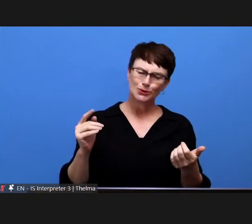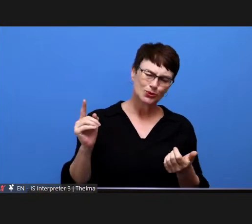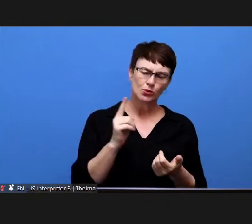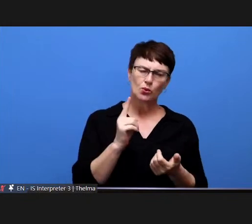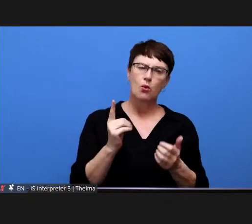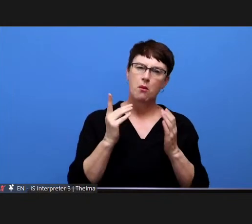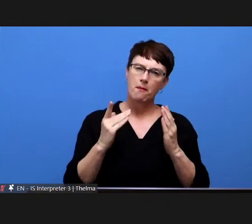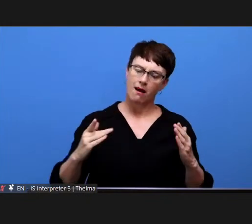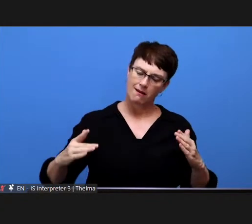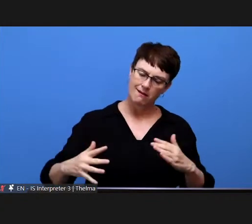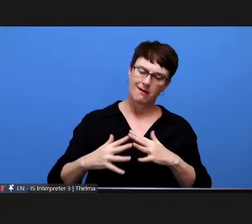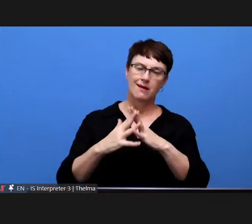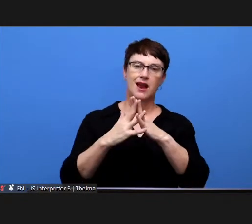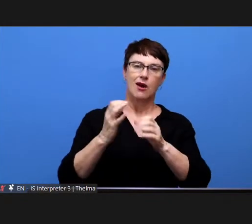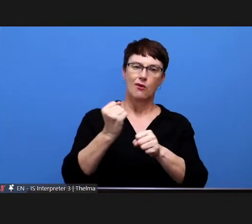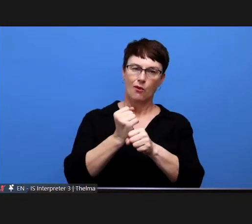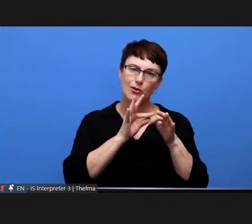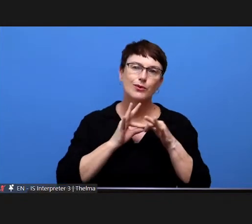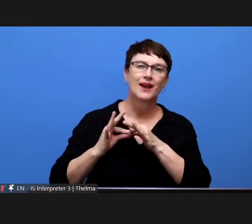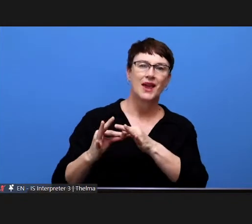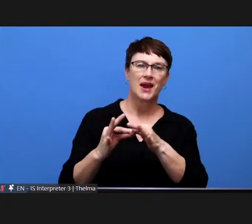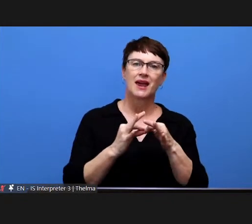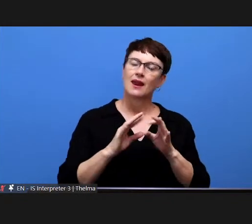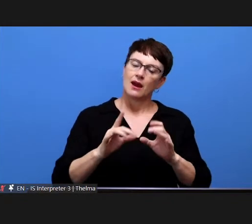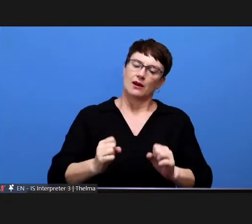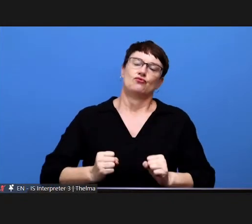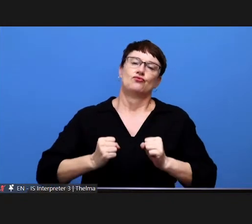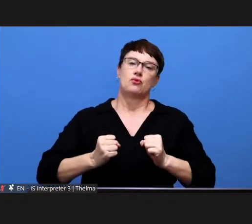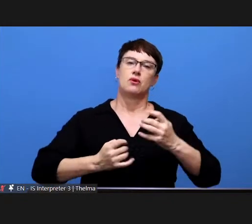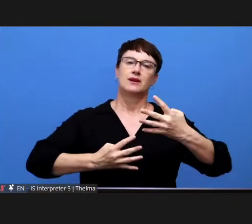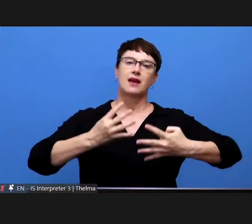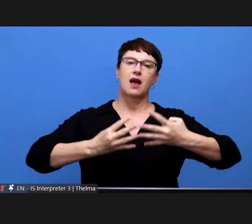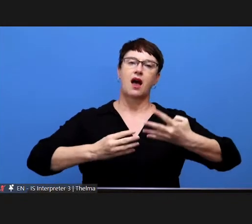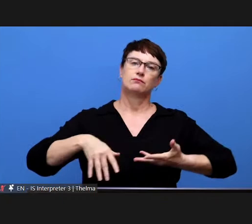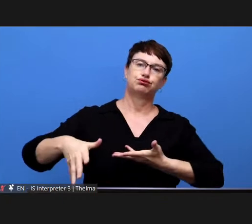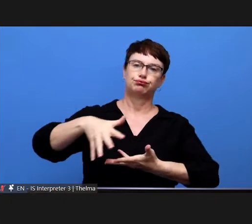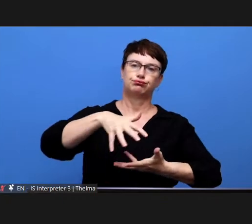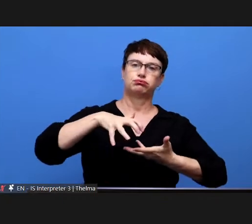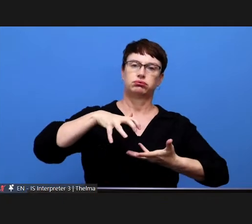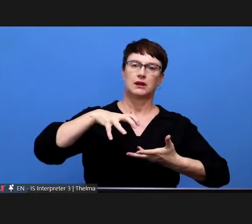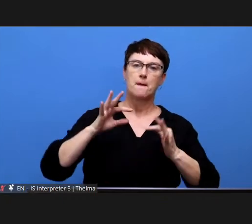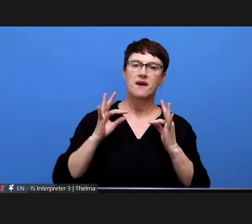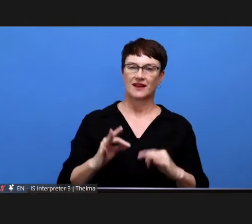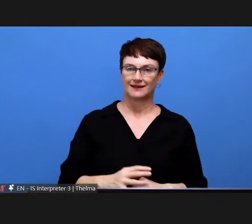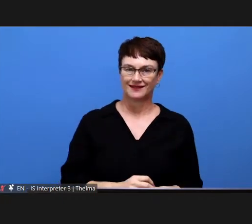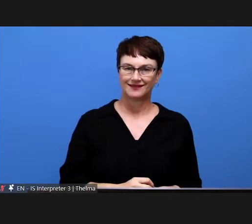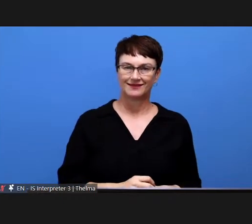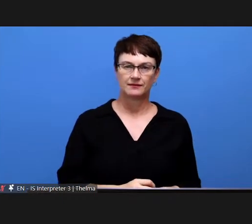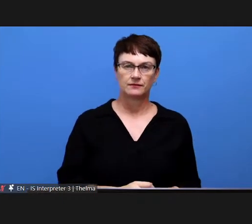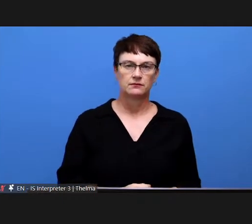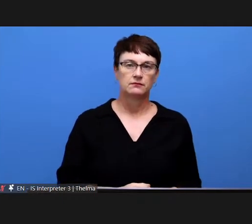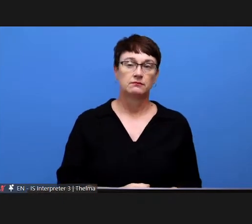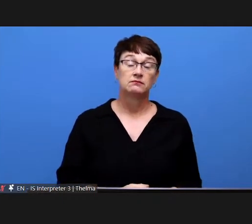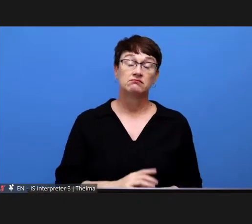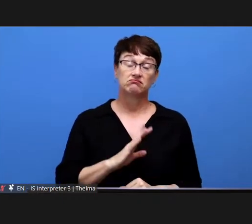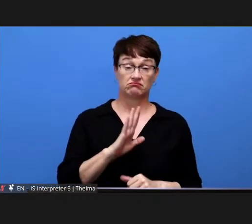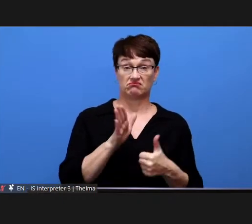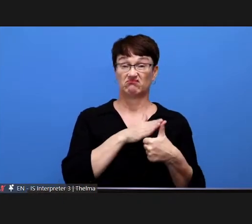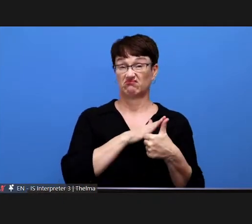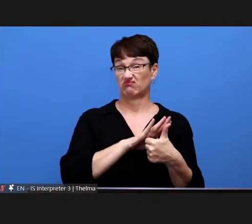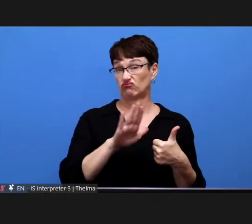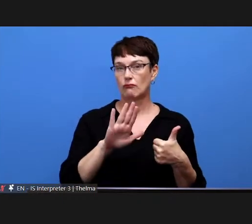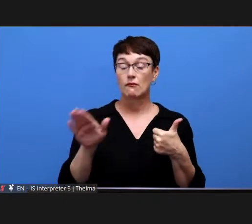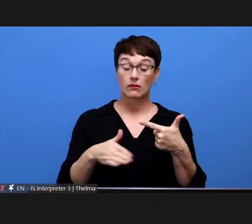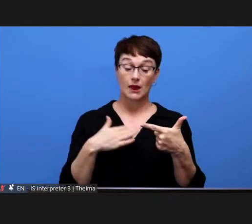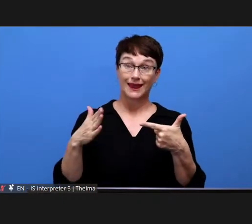second recommendation is we come up with very useful commitments and recommendations from these conversations, and